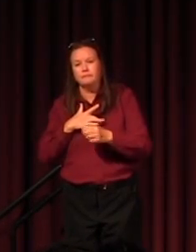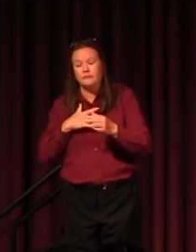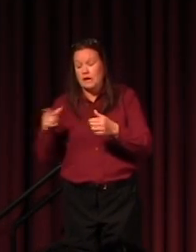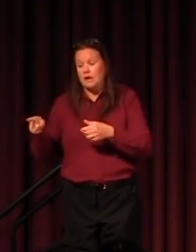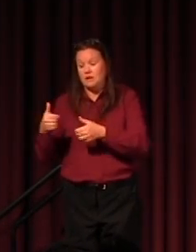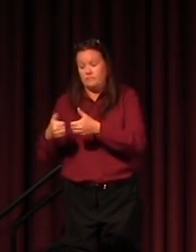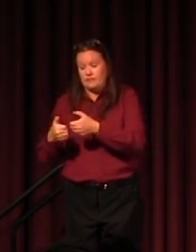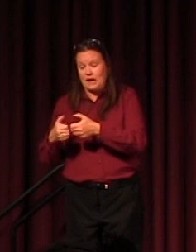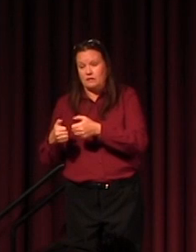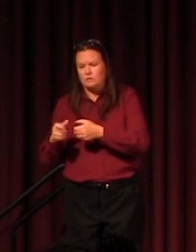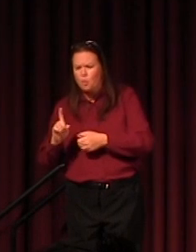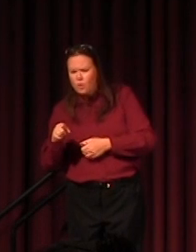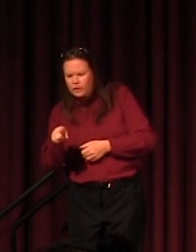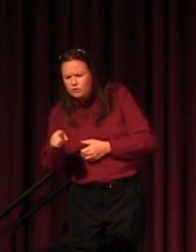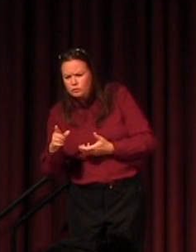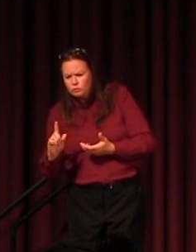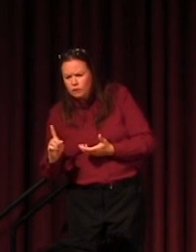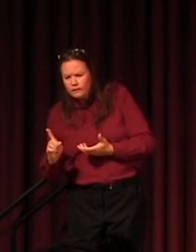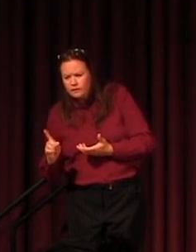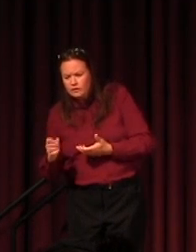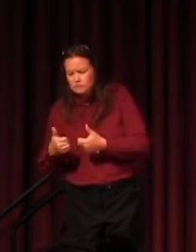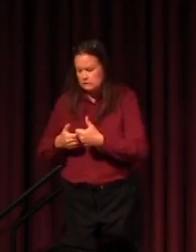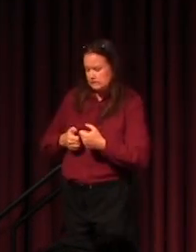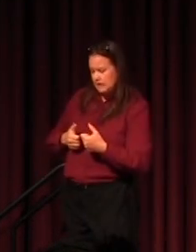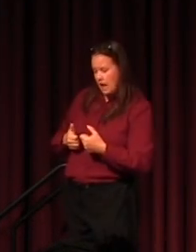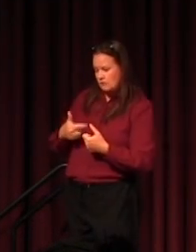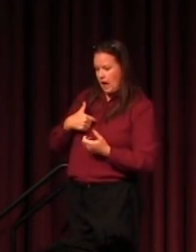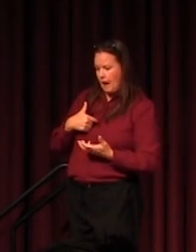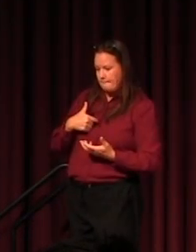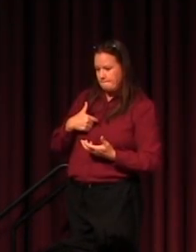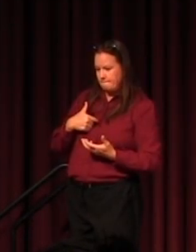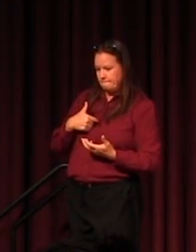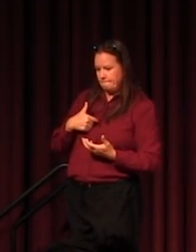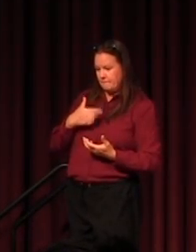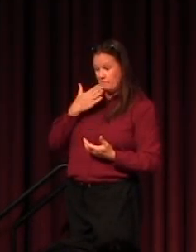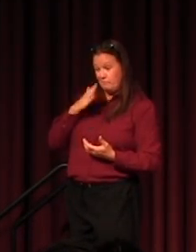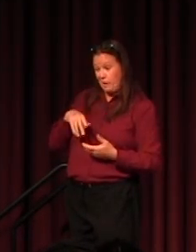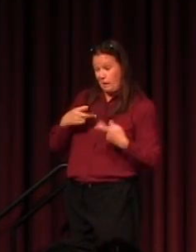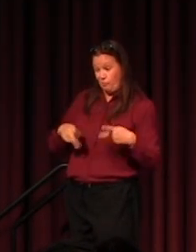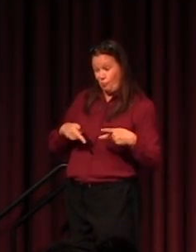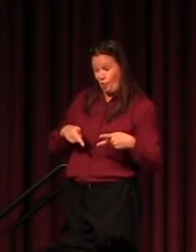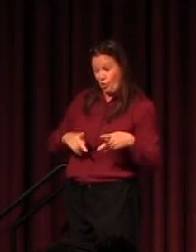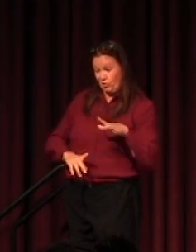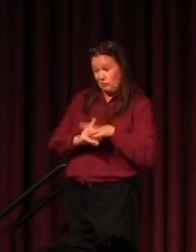texting somebody, like, where are you at? He's texting back, well, I'm at this bad party.